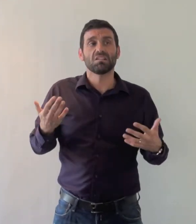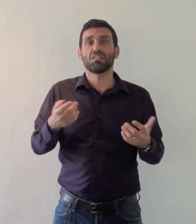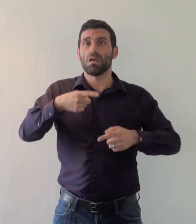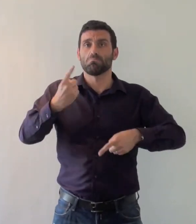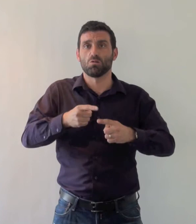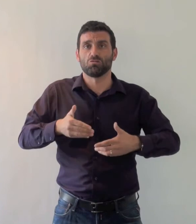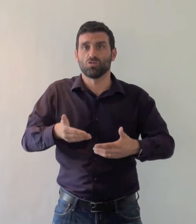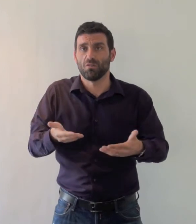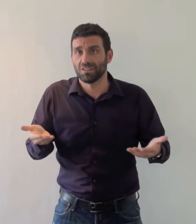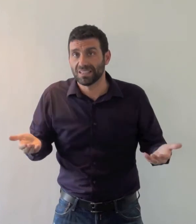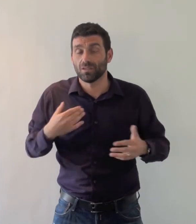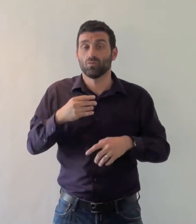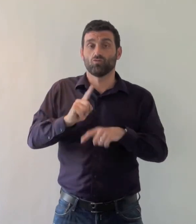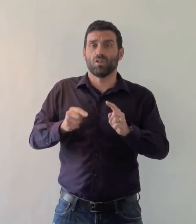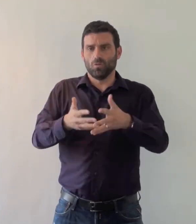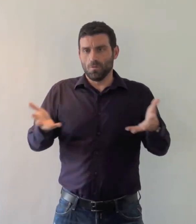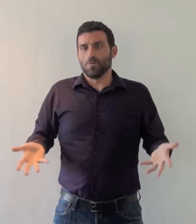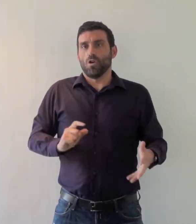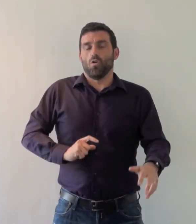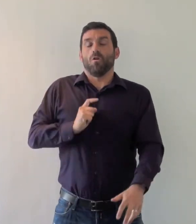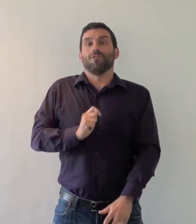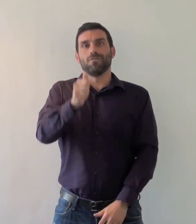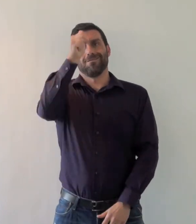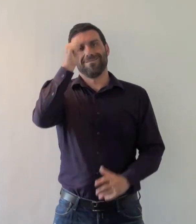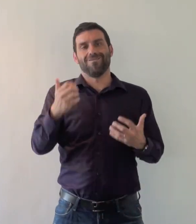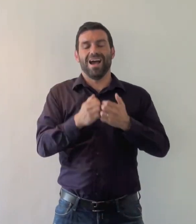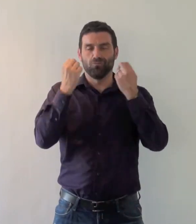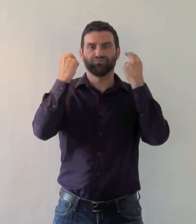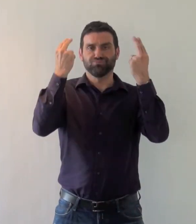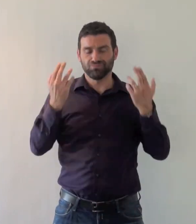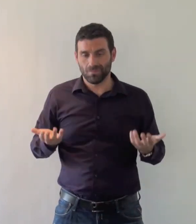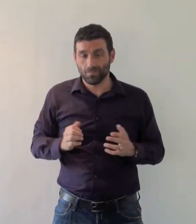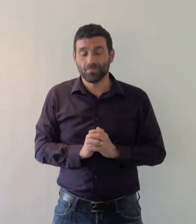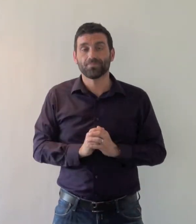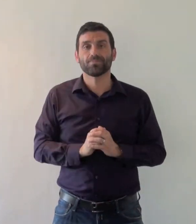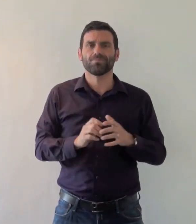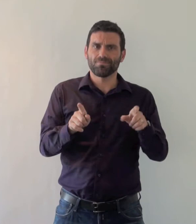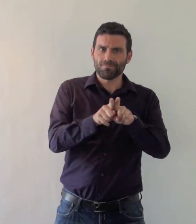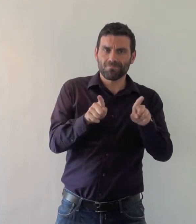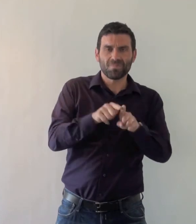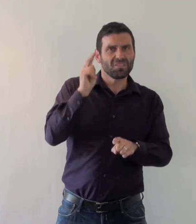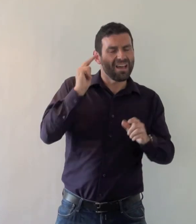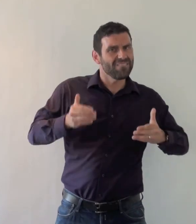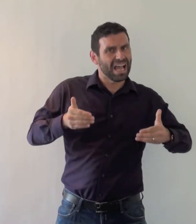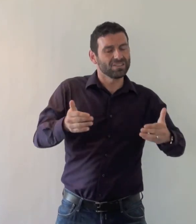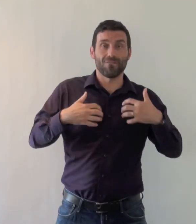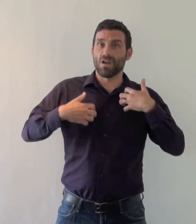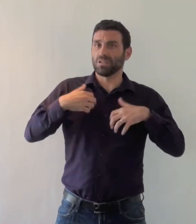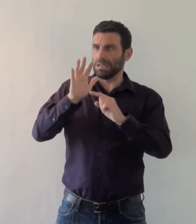webcams, text messaging, emergency services, and how to have more confidence and be more empowered. Deaf